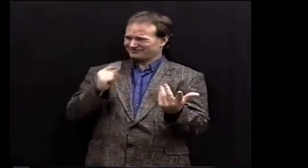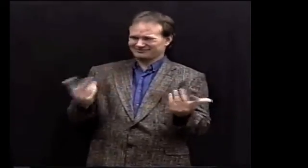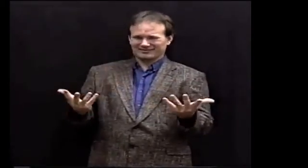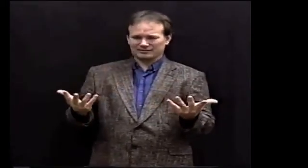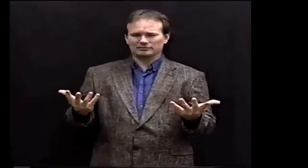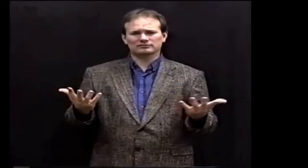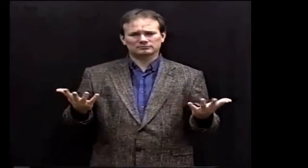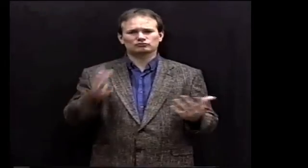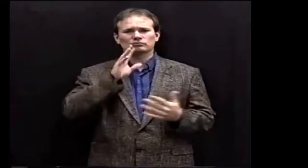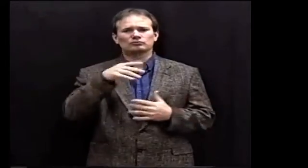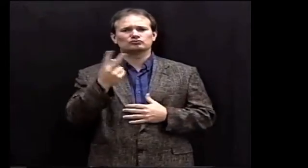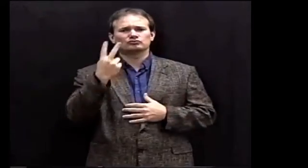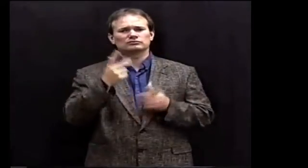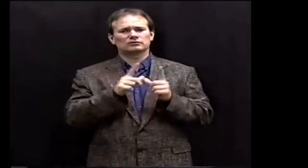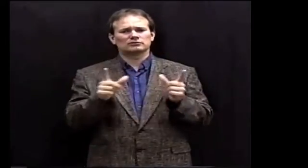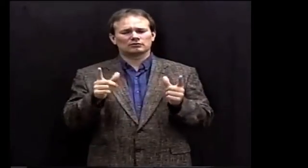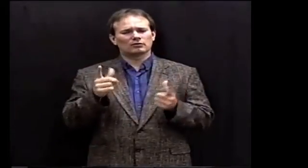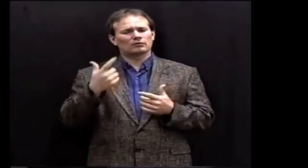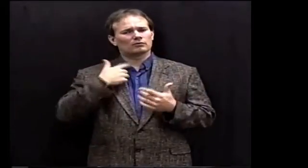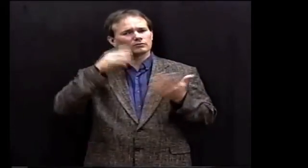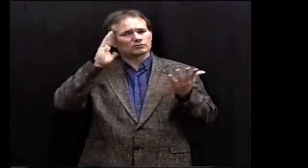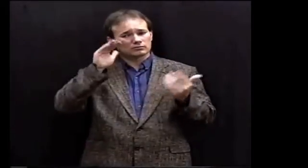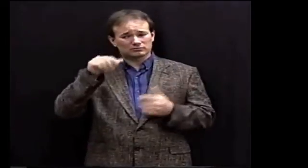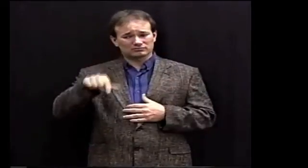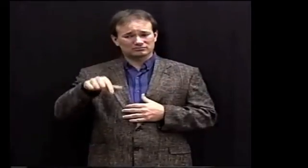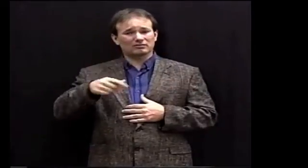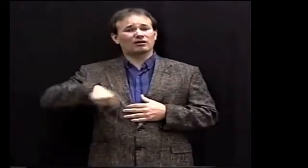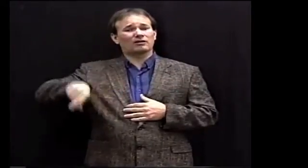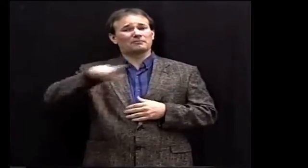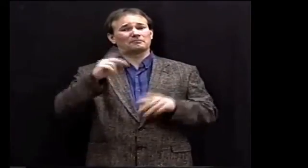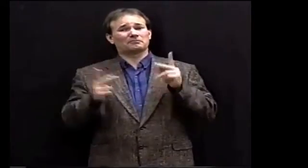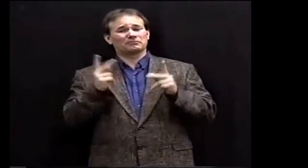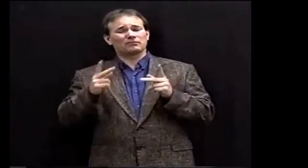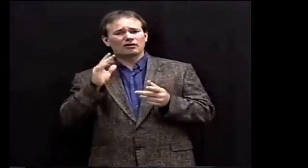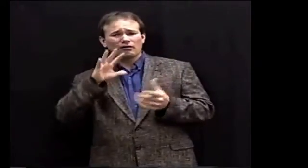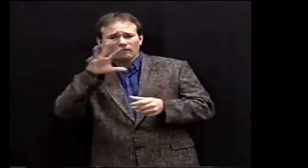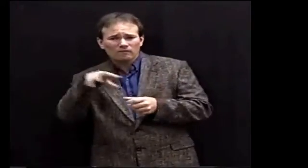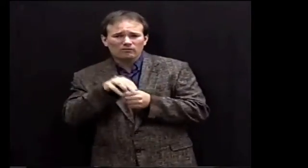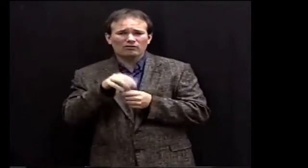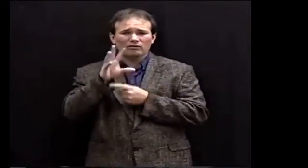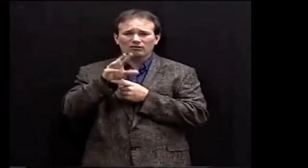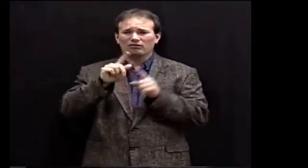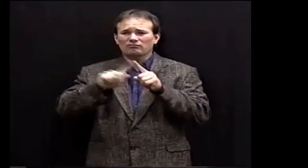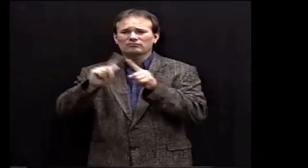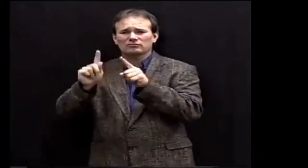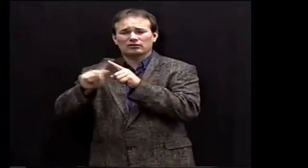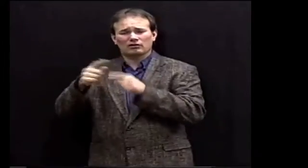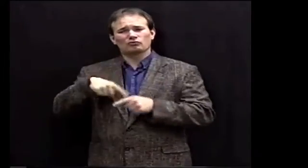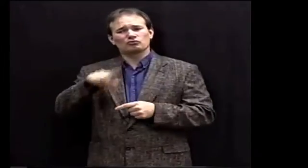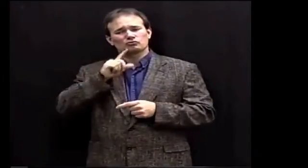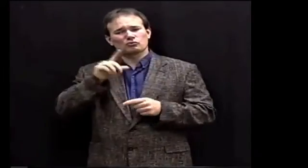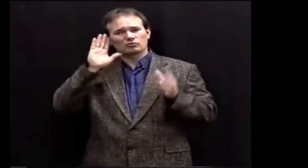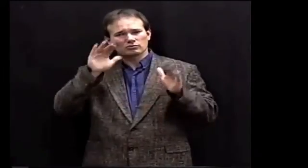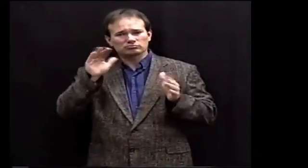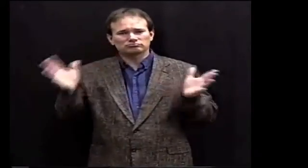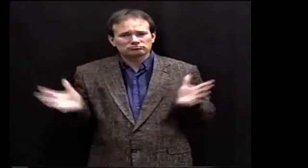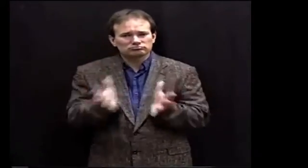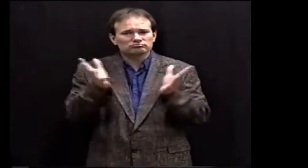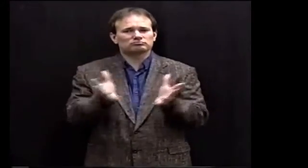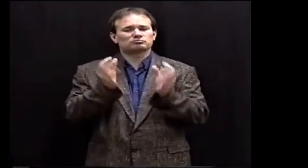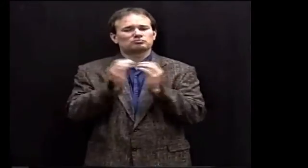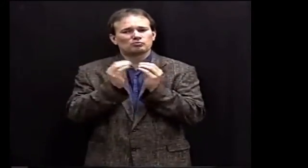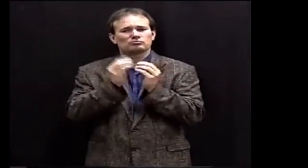ways. The goal of this video was to teach people what it means when you